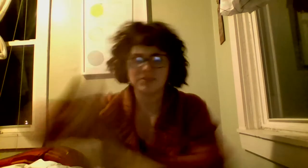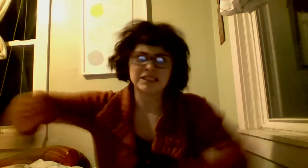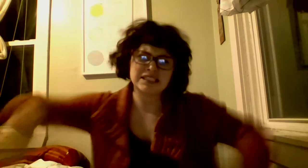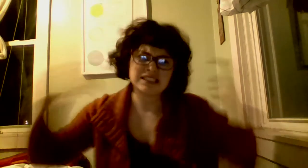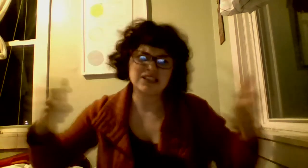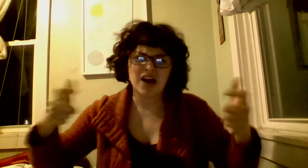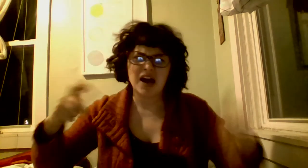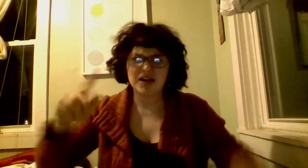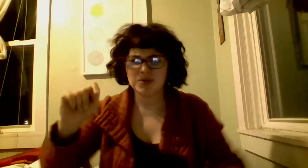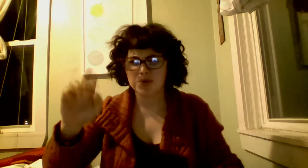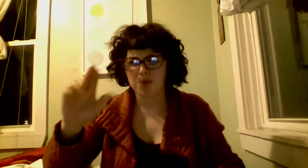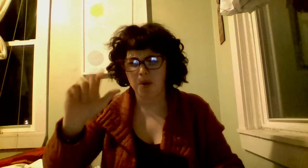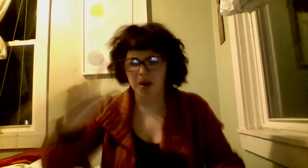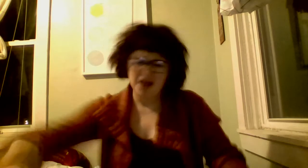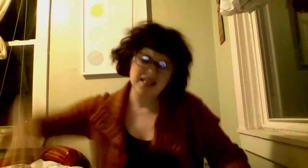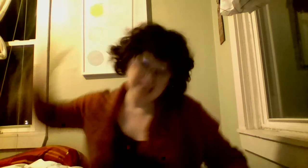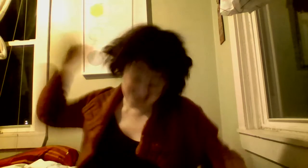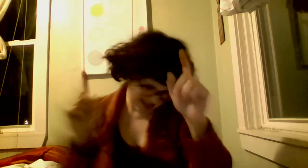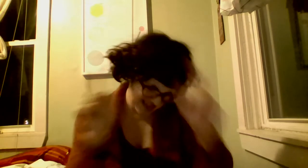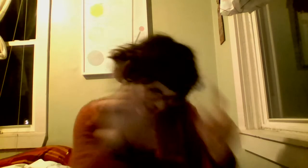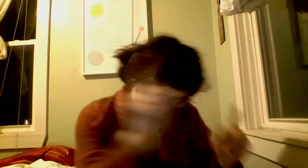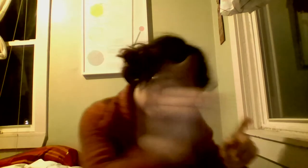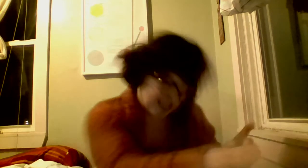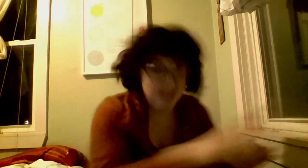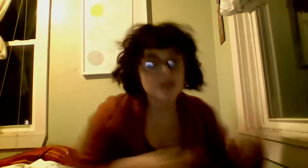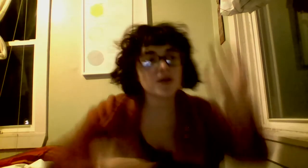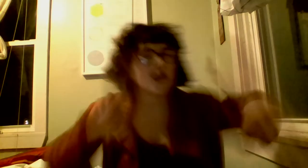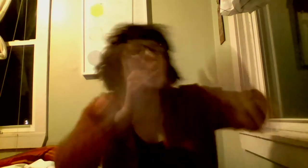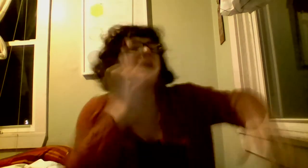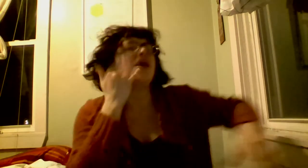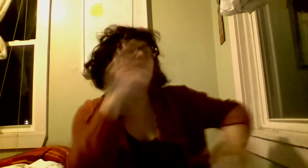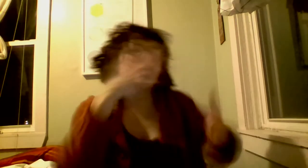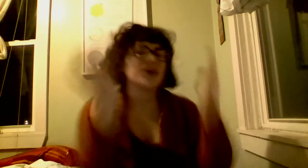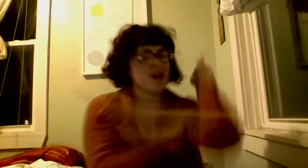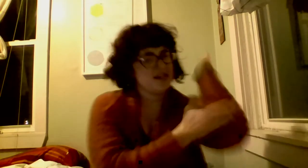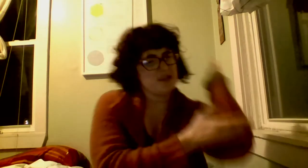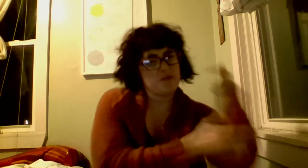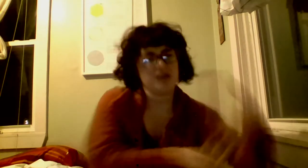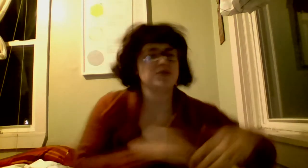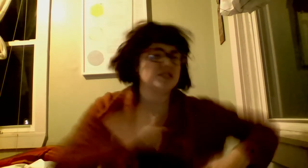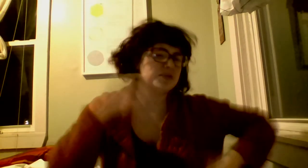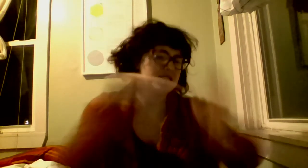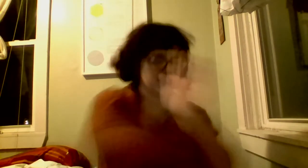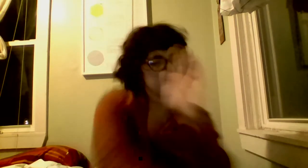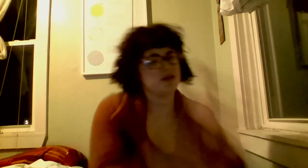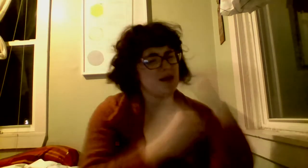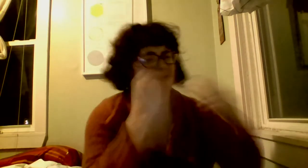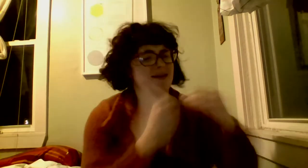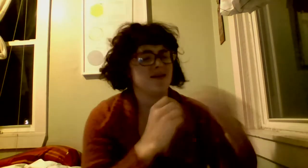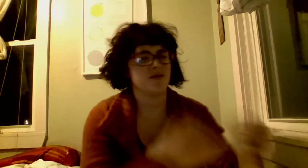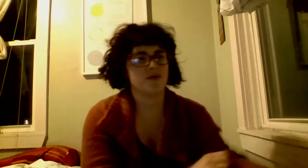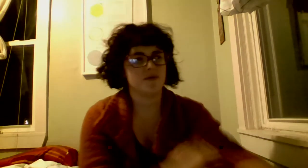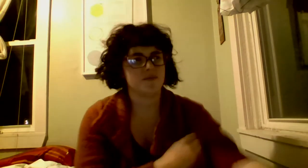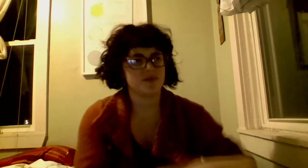screaming and running. If you're cutting down my trees, I'm going to kill you and eat you up. And he just flung his axe aside, ran on me with out of